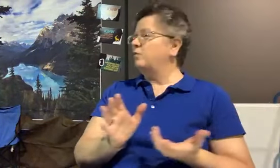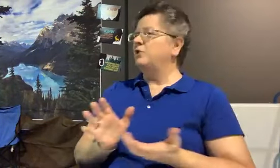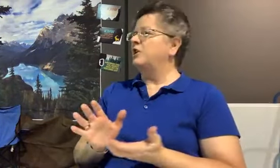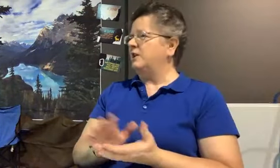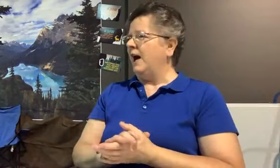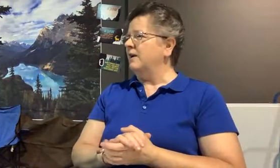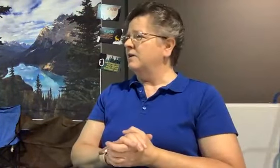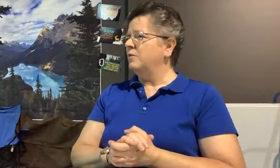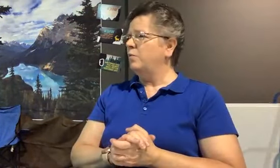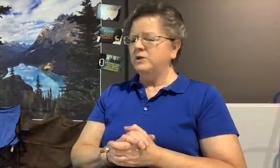real good at that.